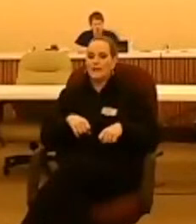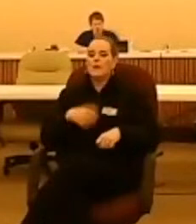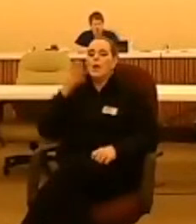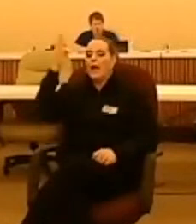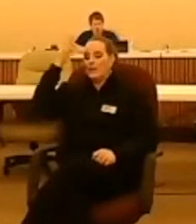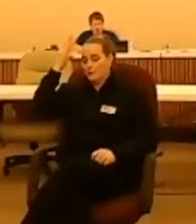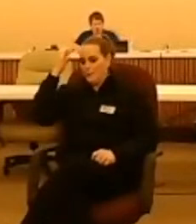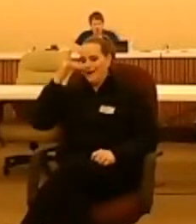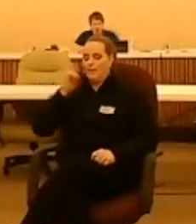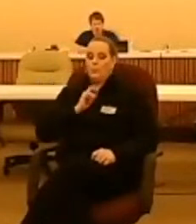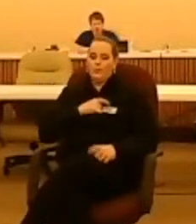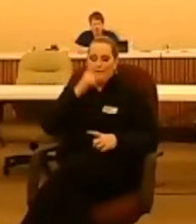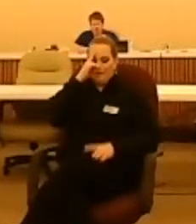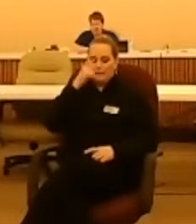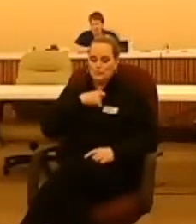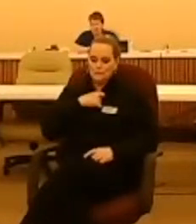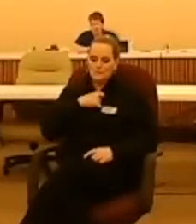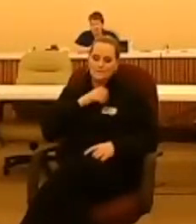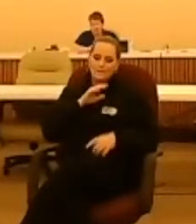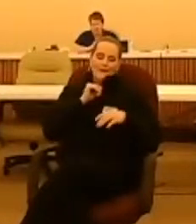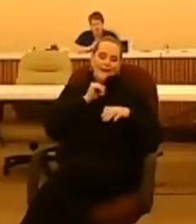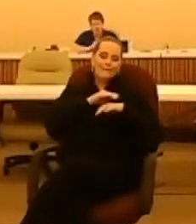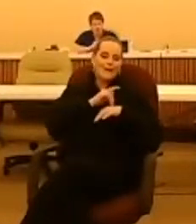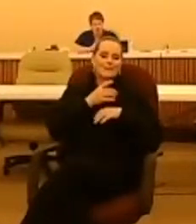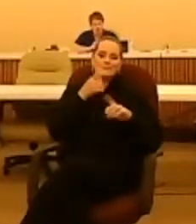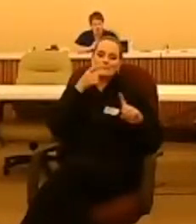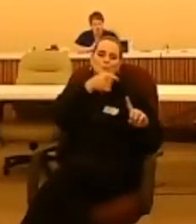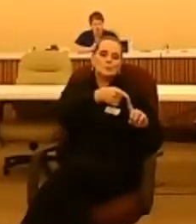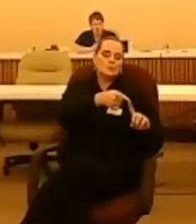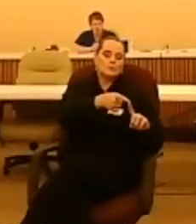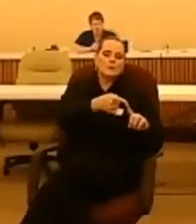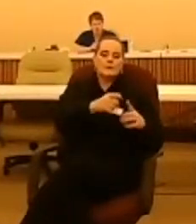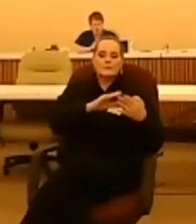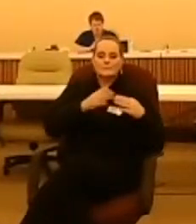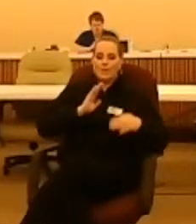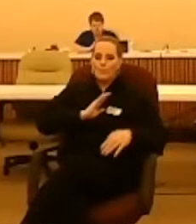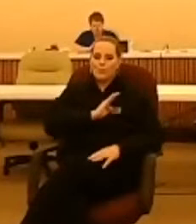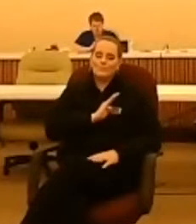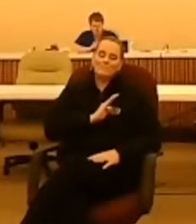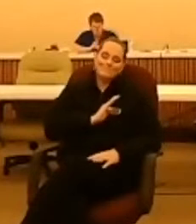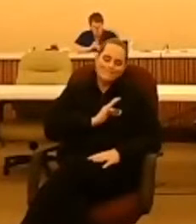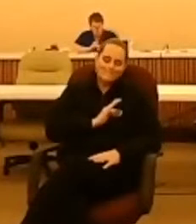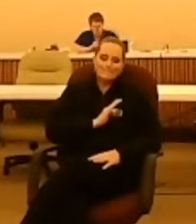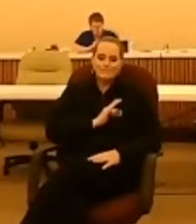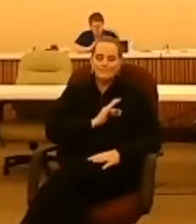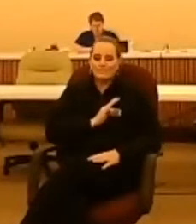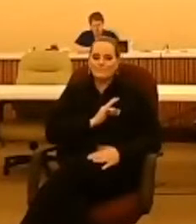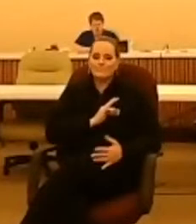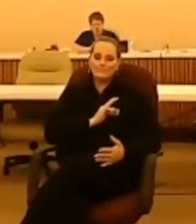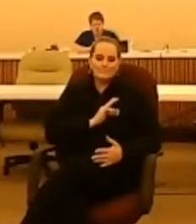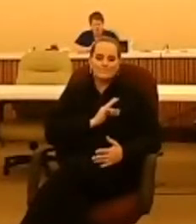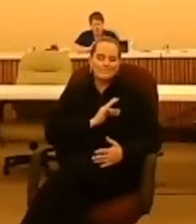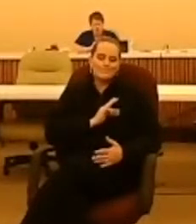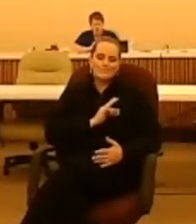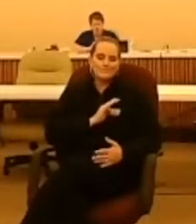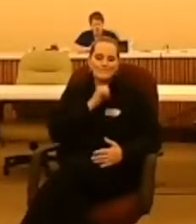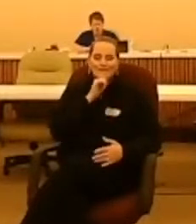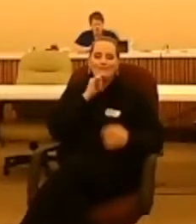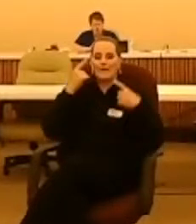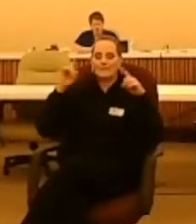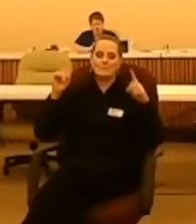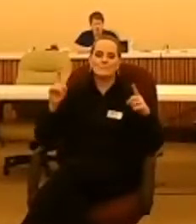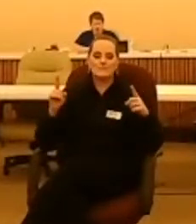we thought just advisory to the town board is ineffective when